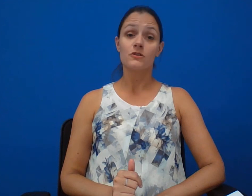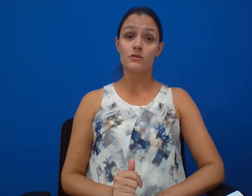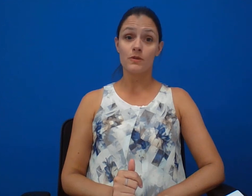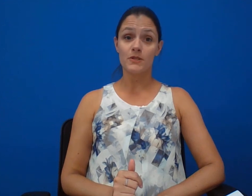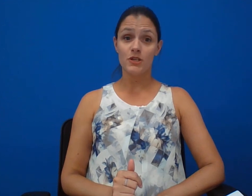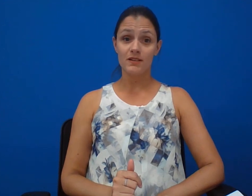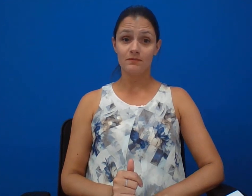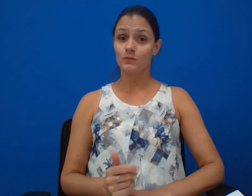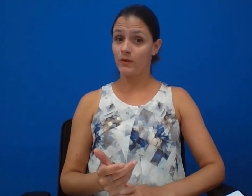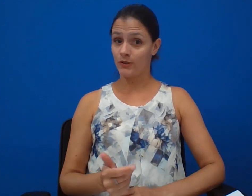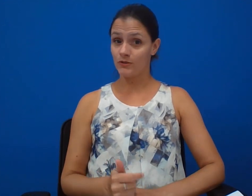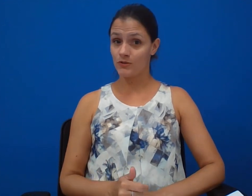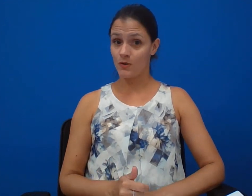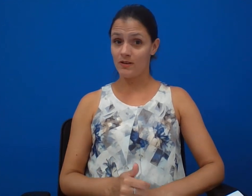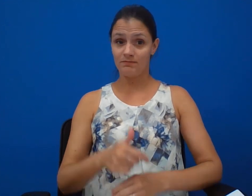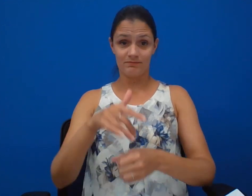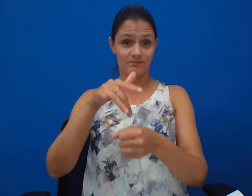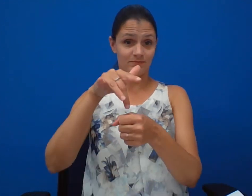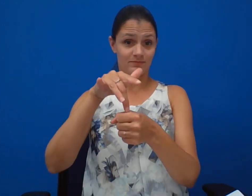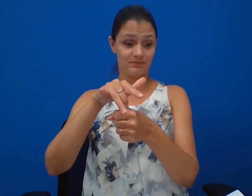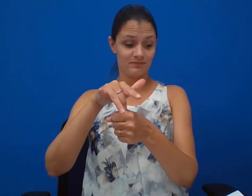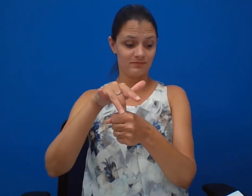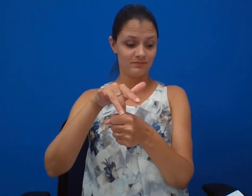Soda machine. We've learned soda.